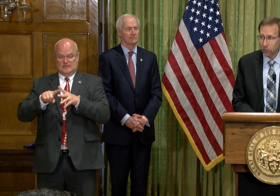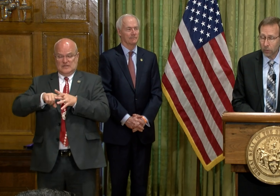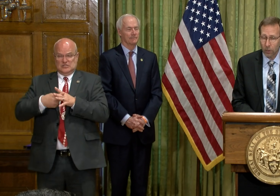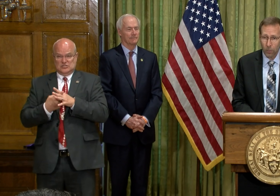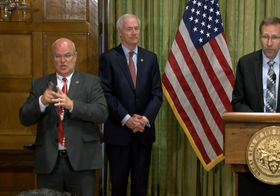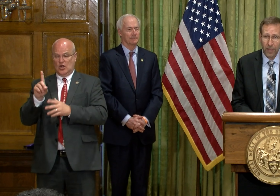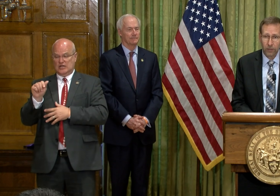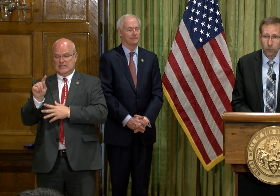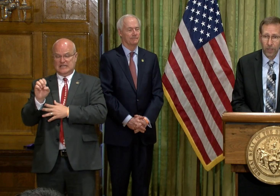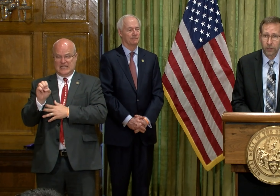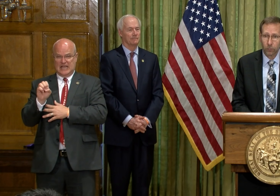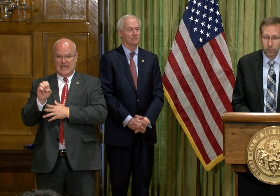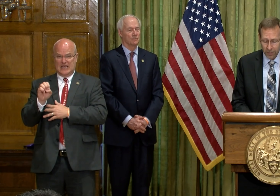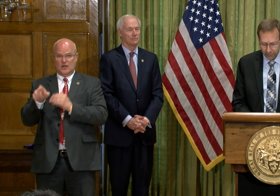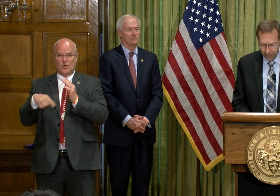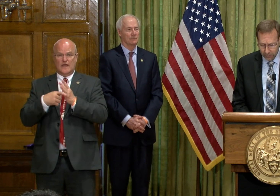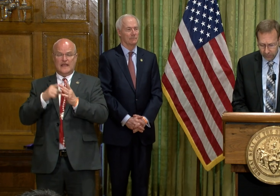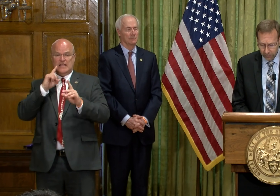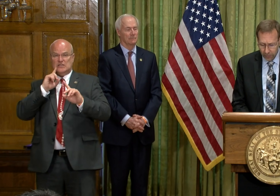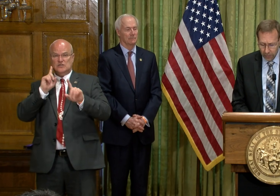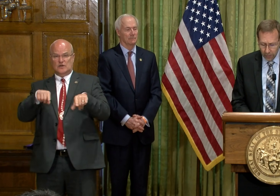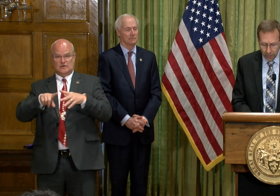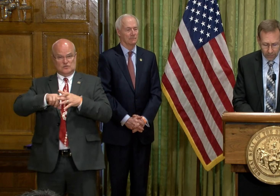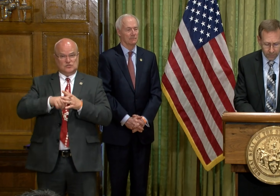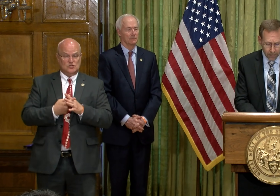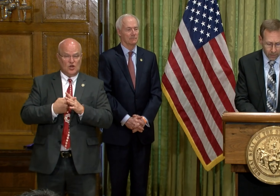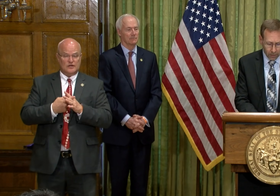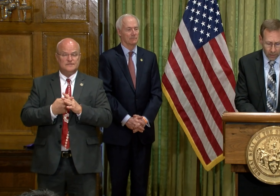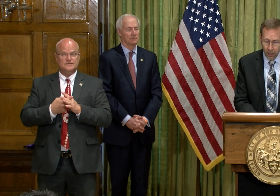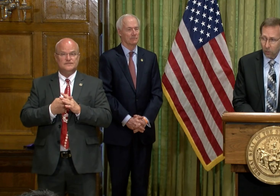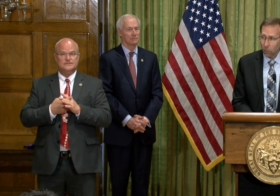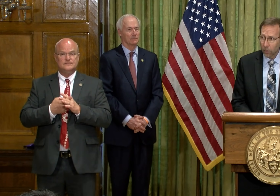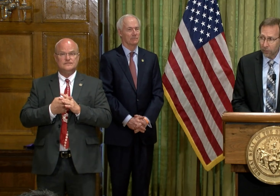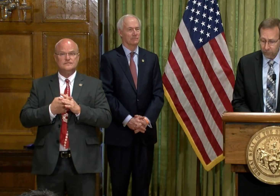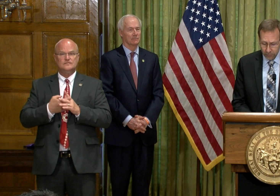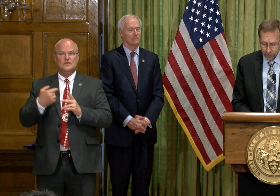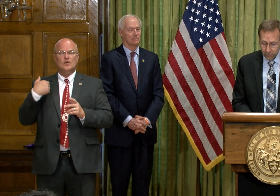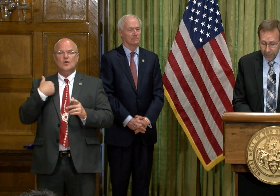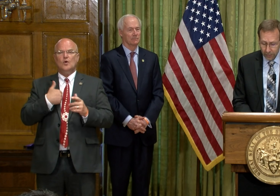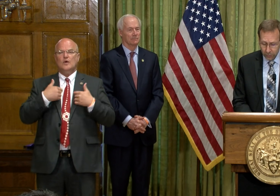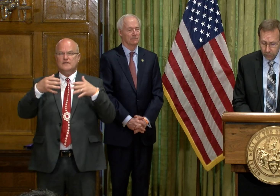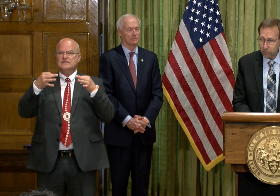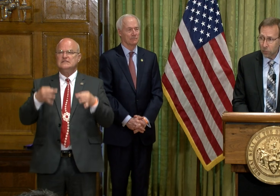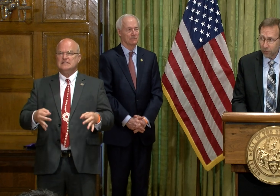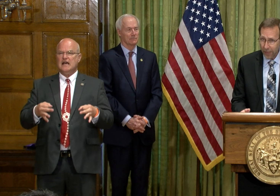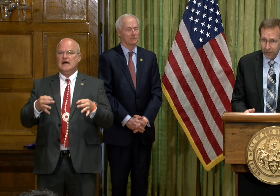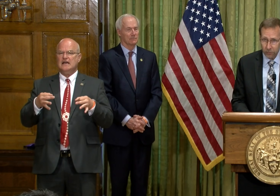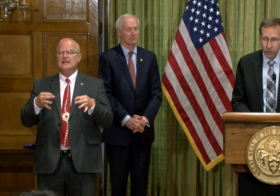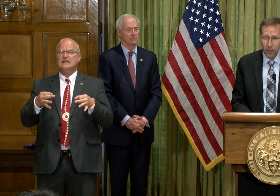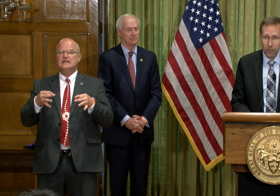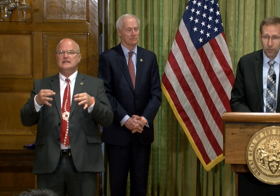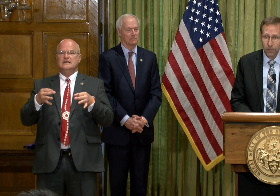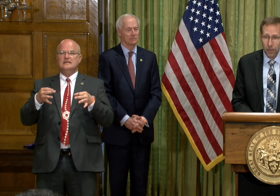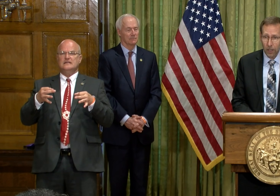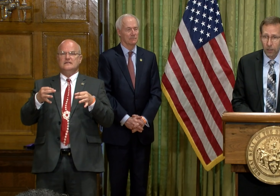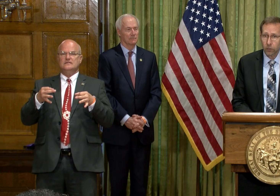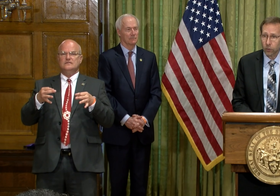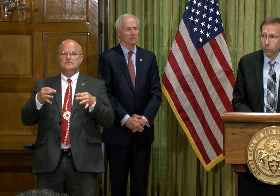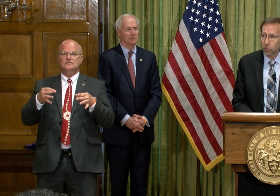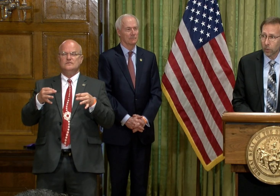start date, when that directive would be effective. We have decided to move